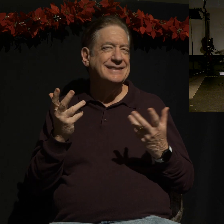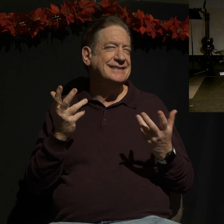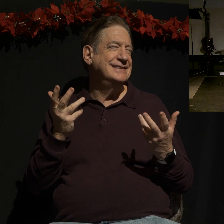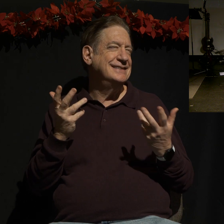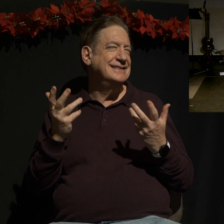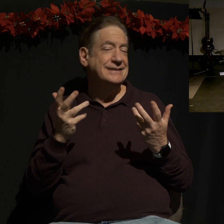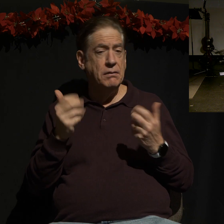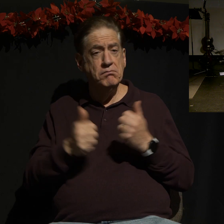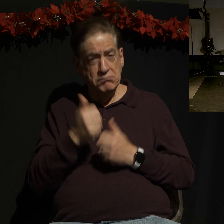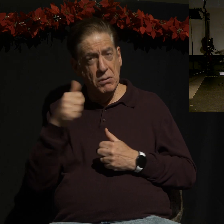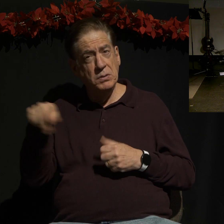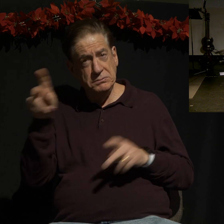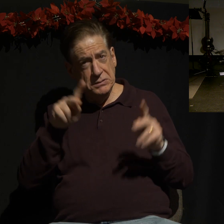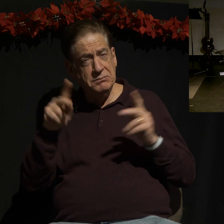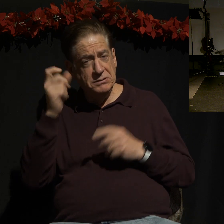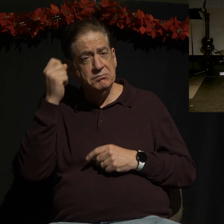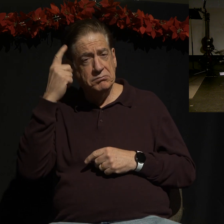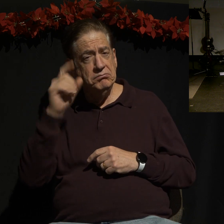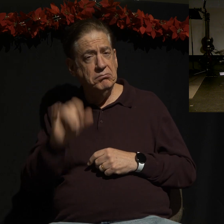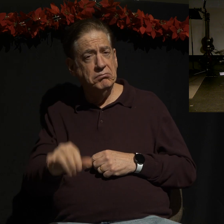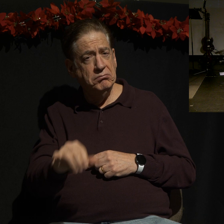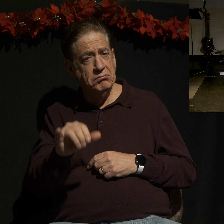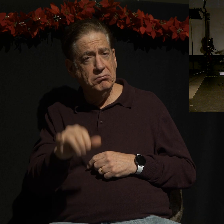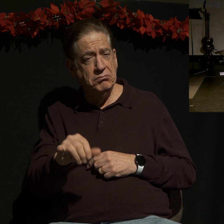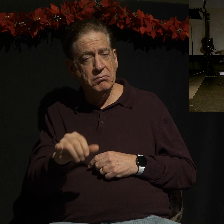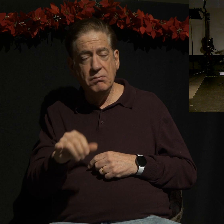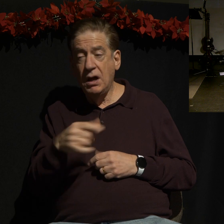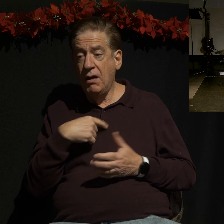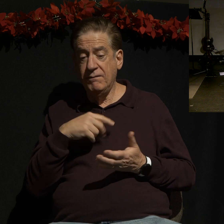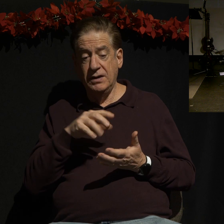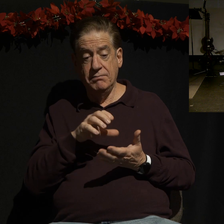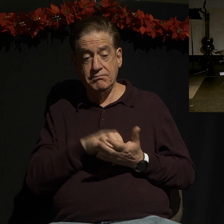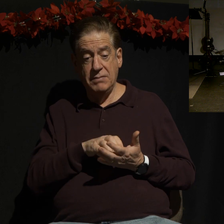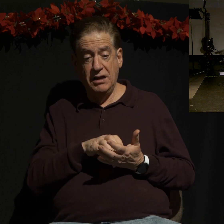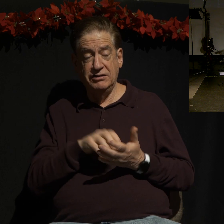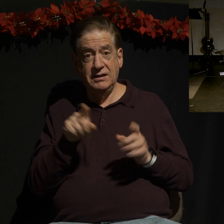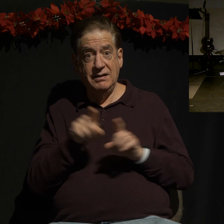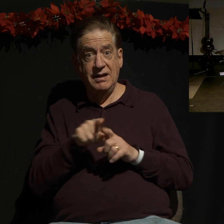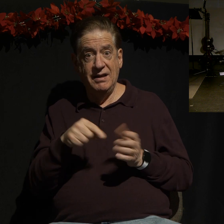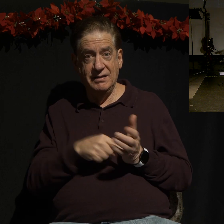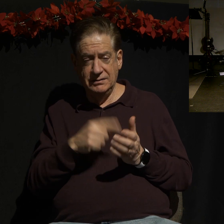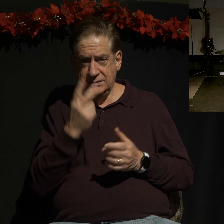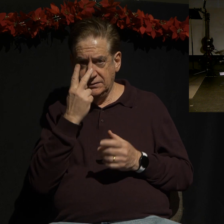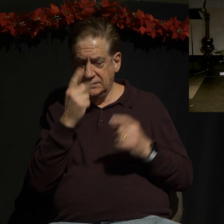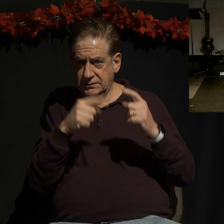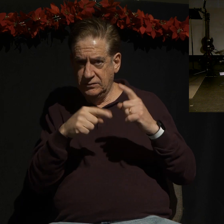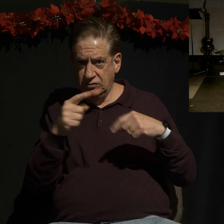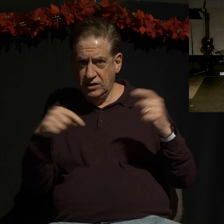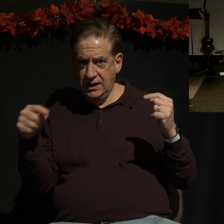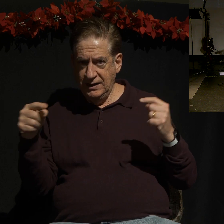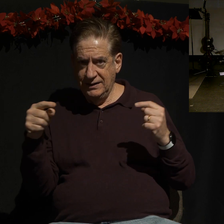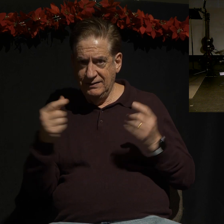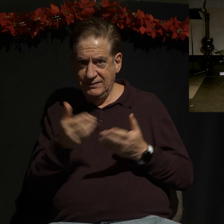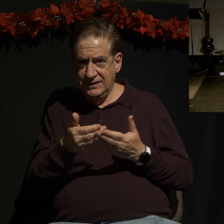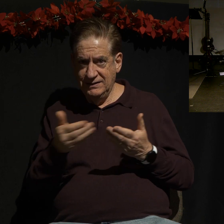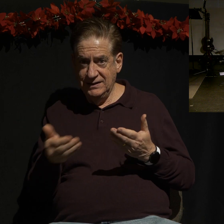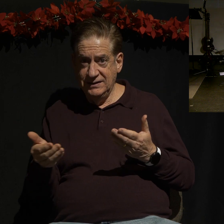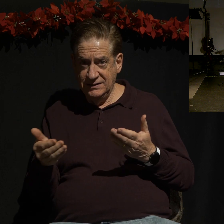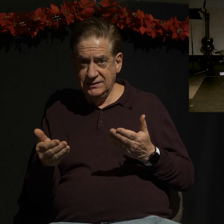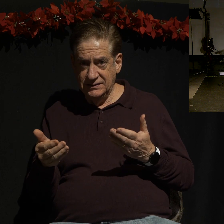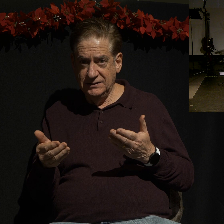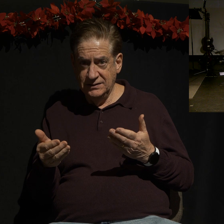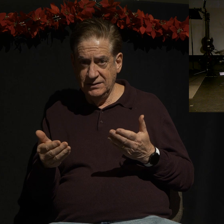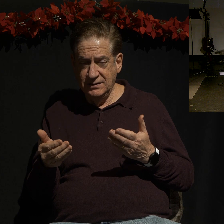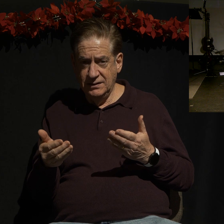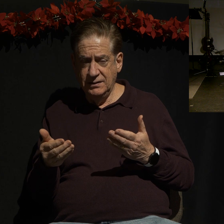mostly gets it, right? And so when you have passages like this where you see a variety of things,